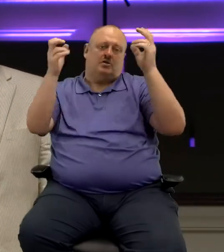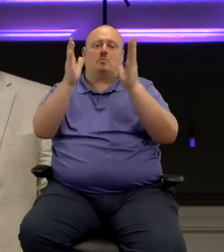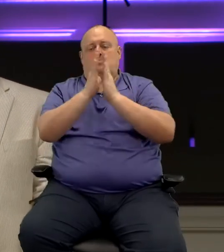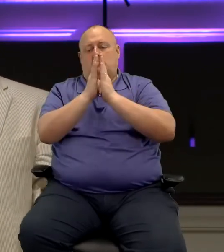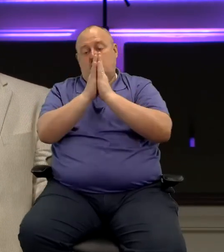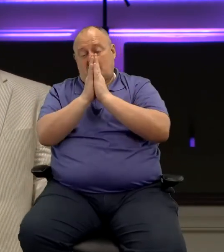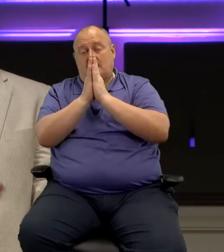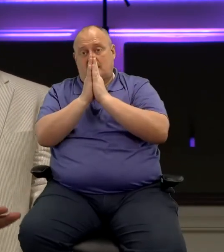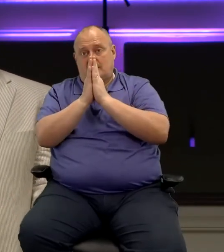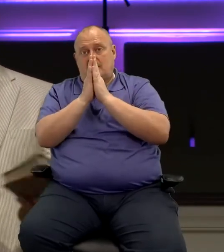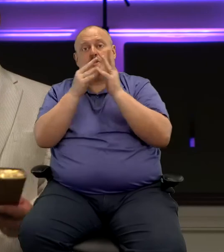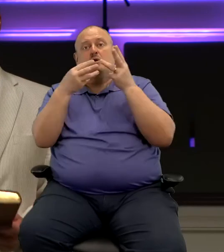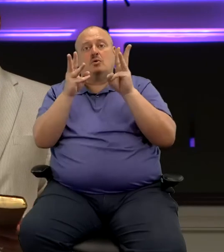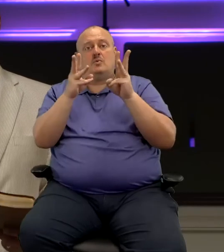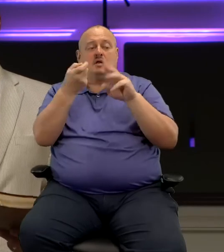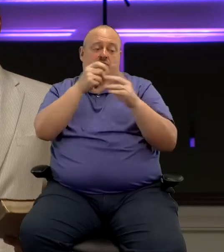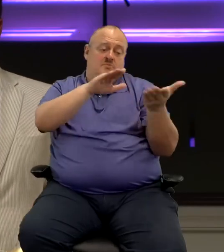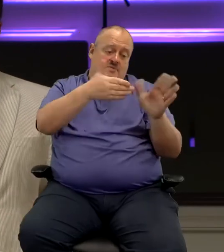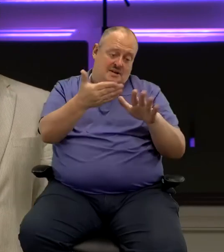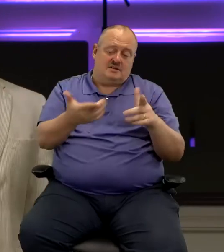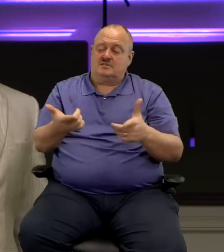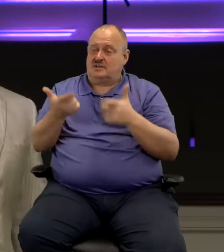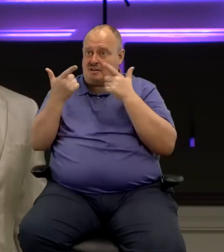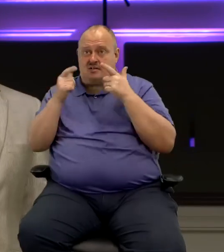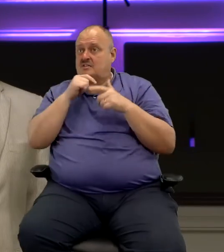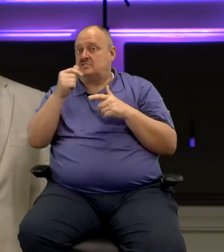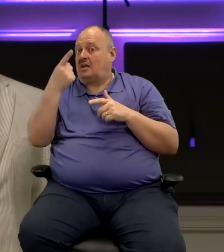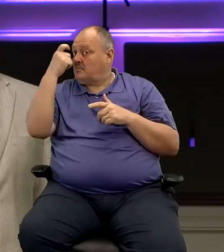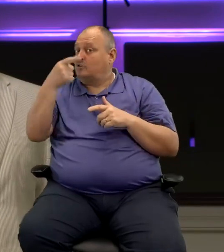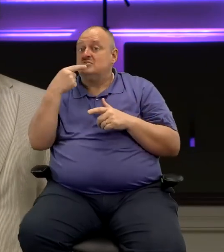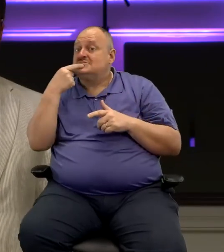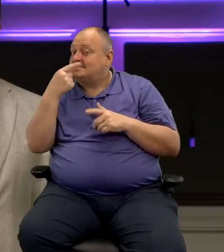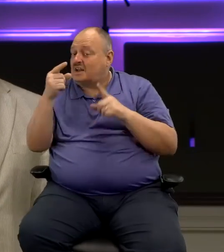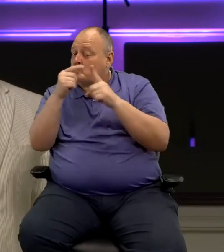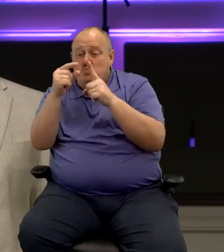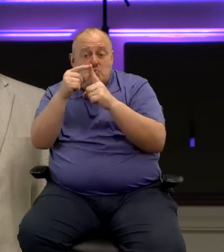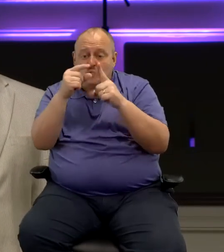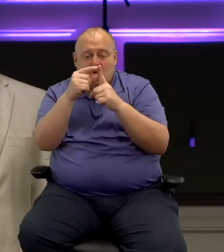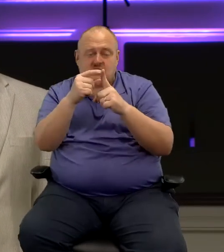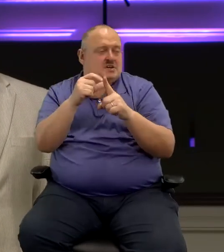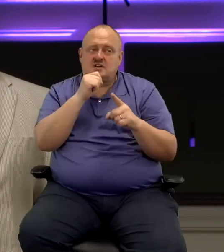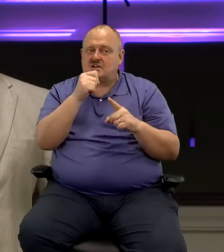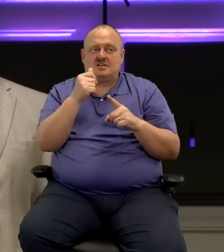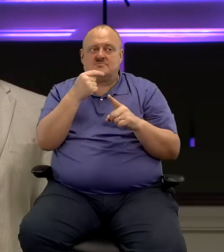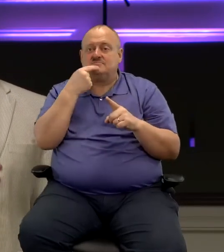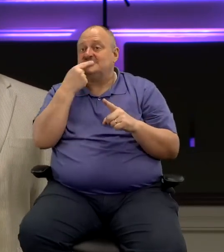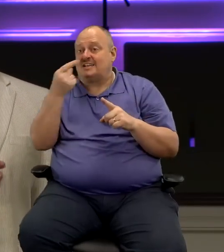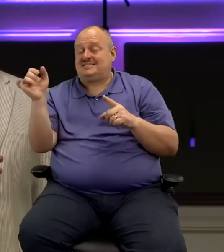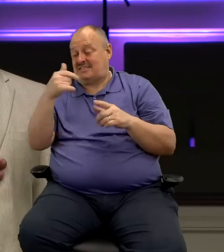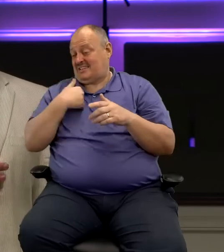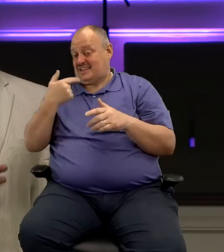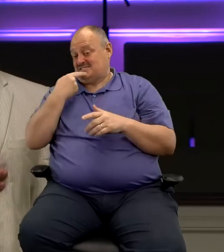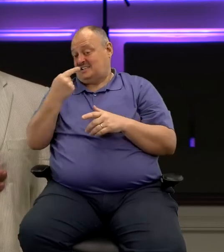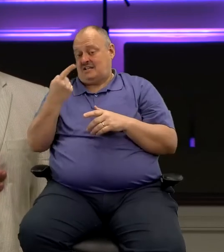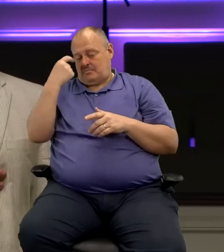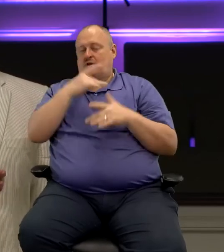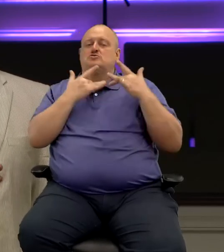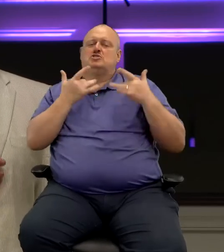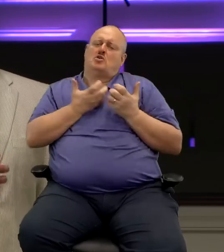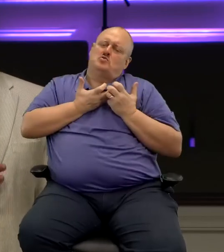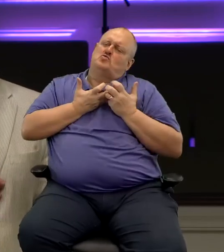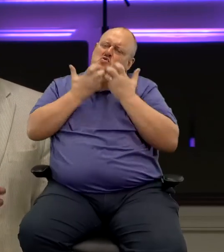This is the means of going from death to life. Not because you say a certain phrase or you repeat what I say, but because your heart is